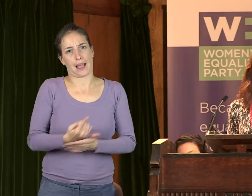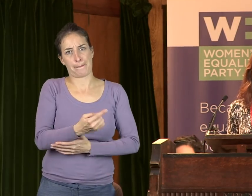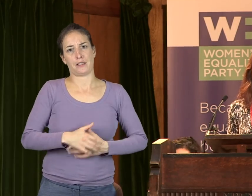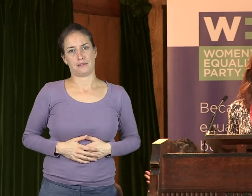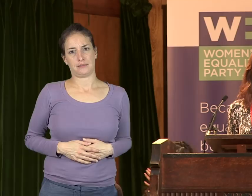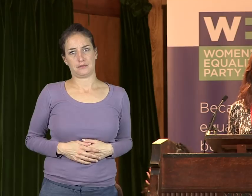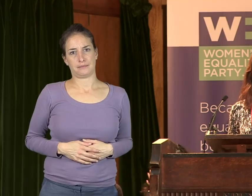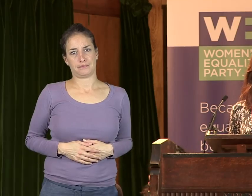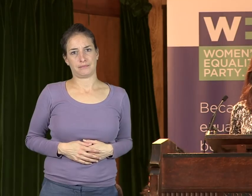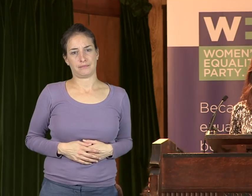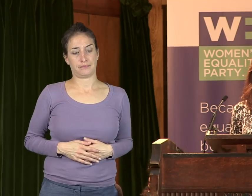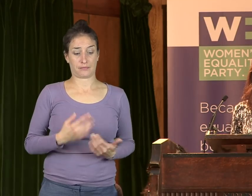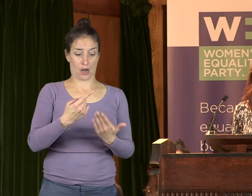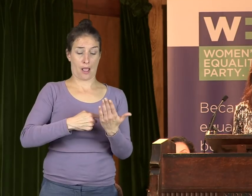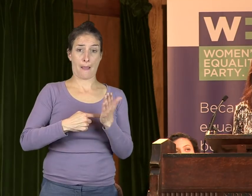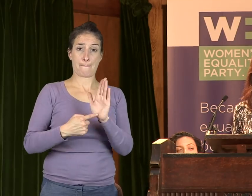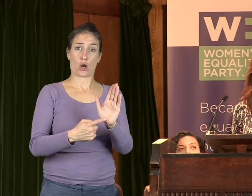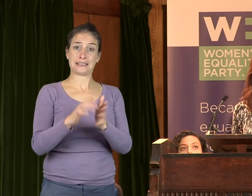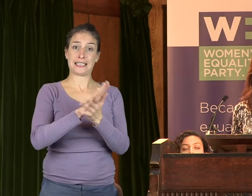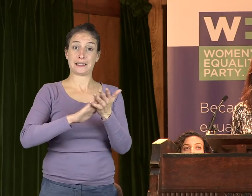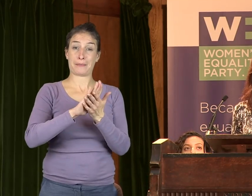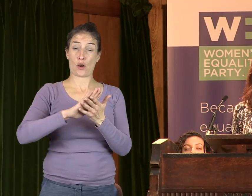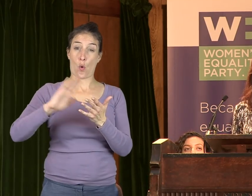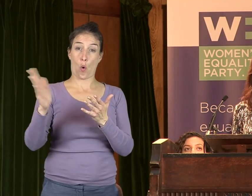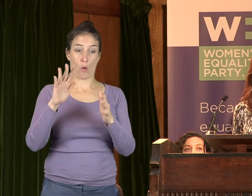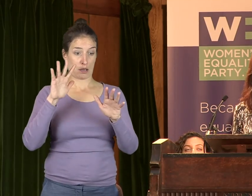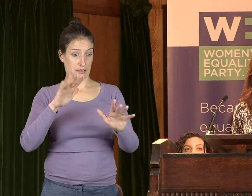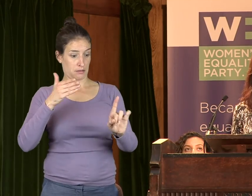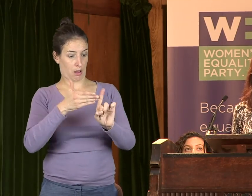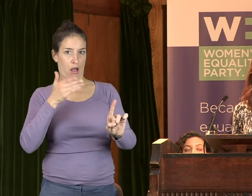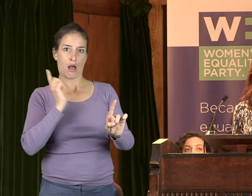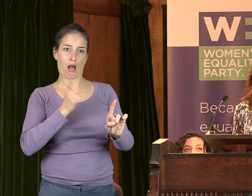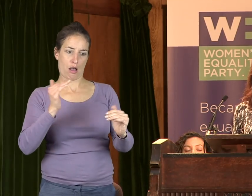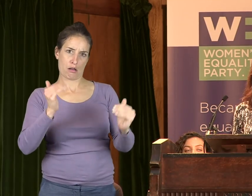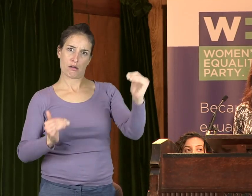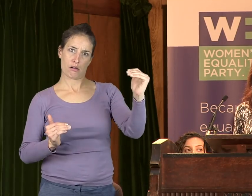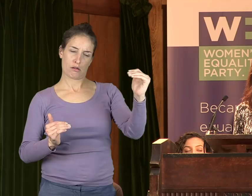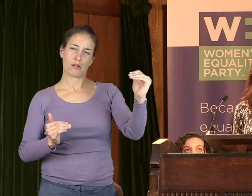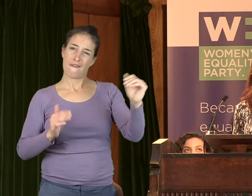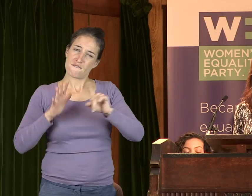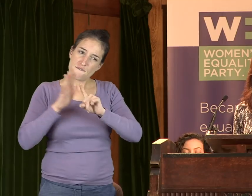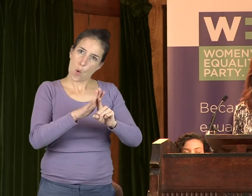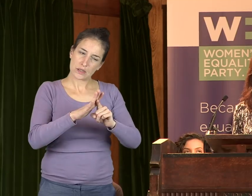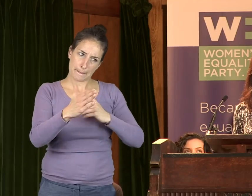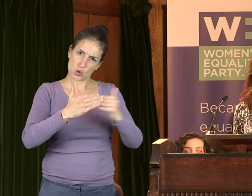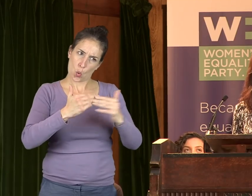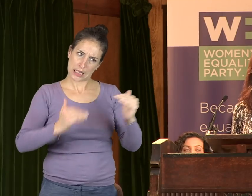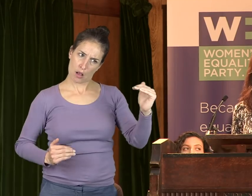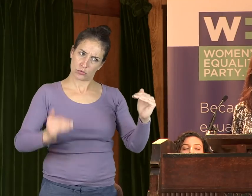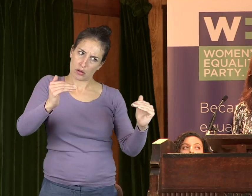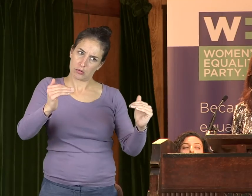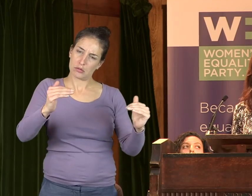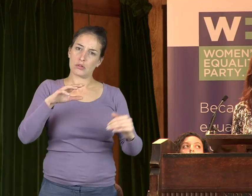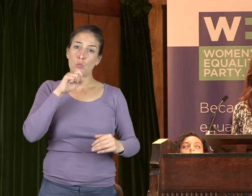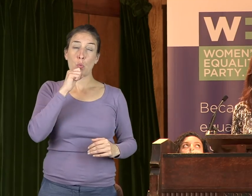Our policies will bring pay disparities into the open and force them to be addressed. We'll require